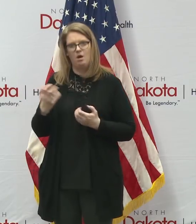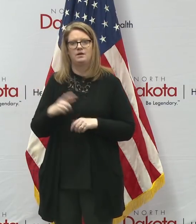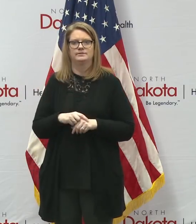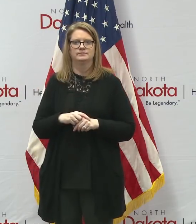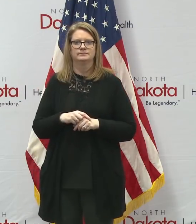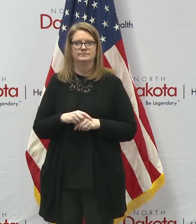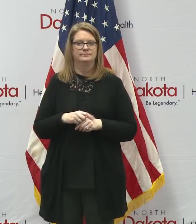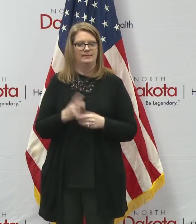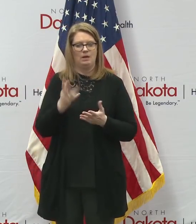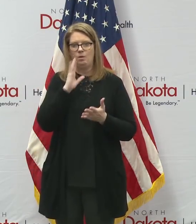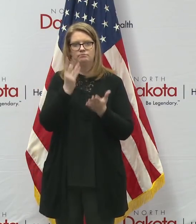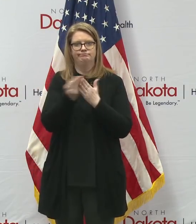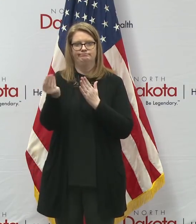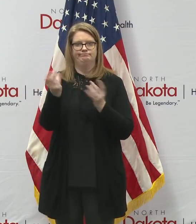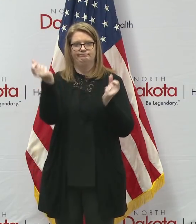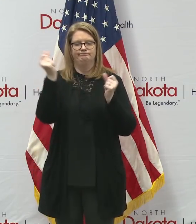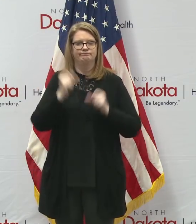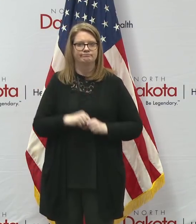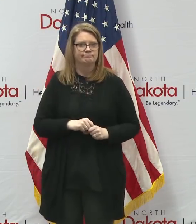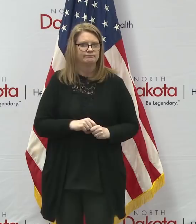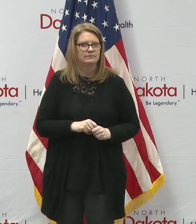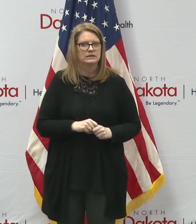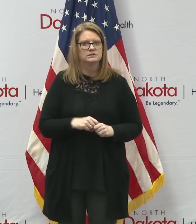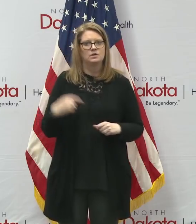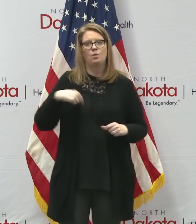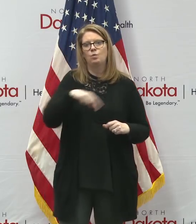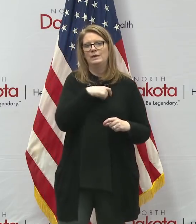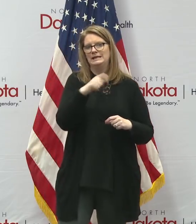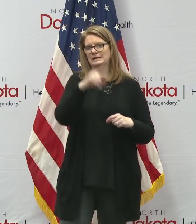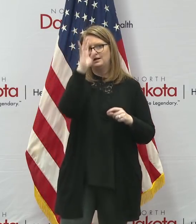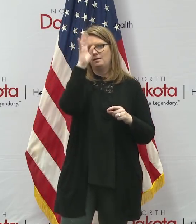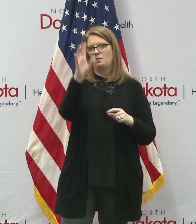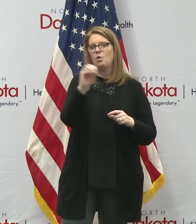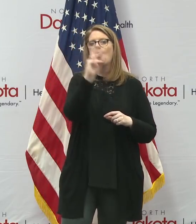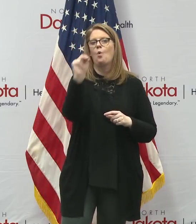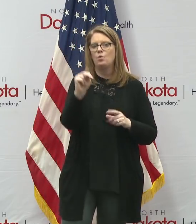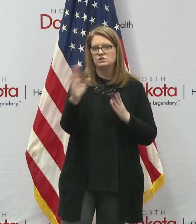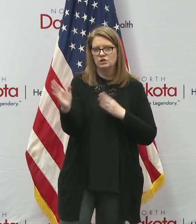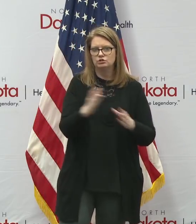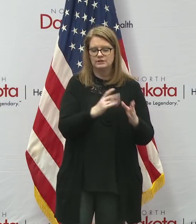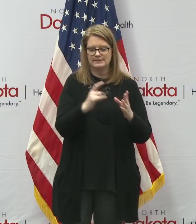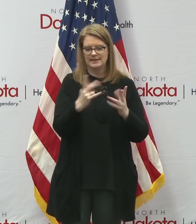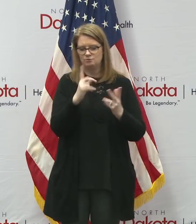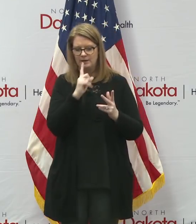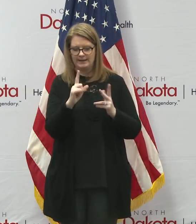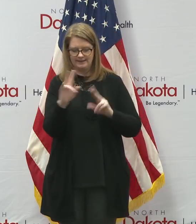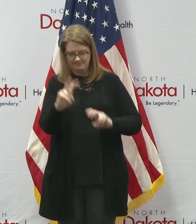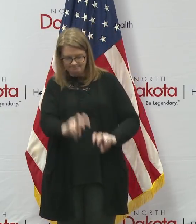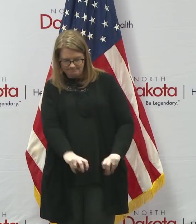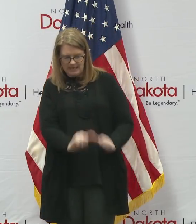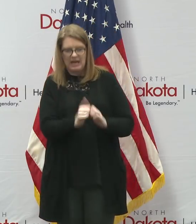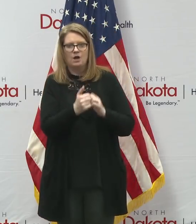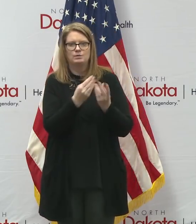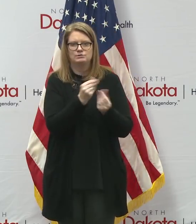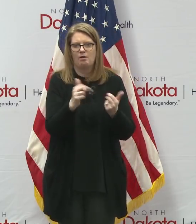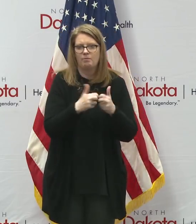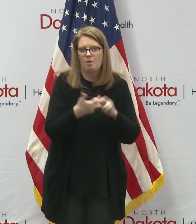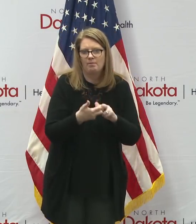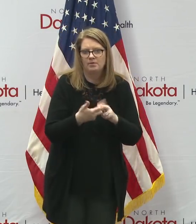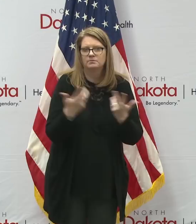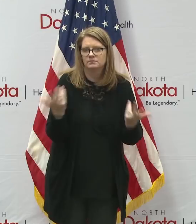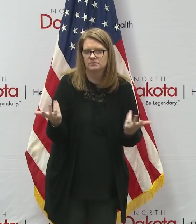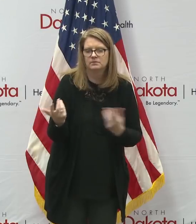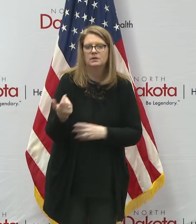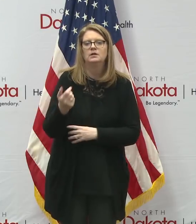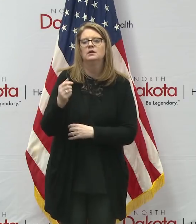we'll have to apply our own ingenuity to try to expand that as far as we can. And then in terms of the expansion, I was on,